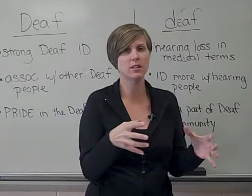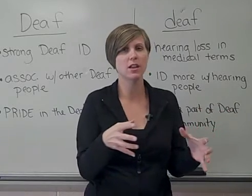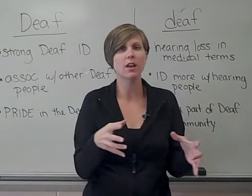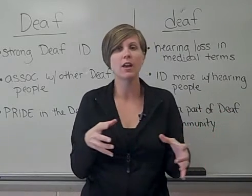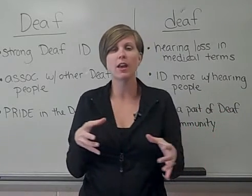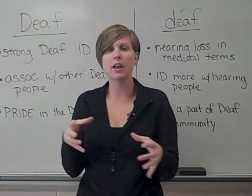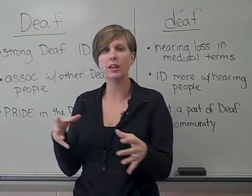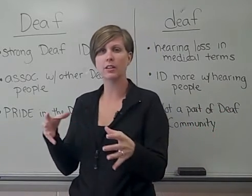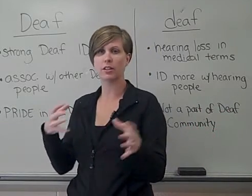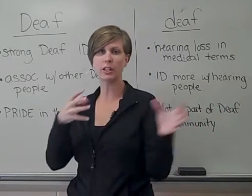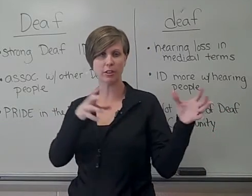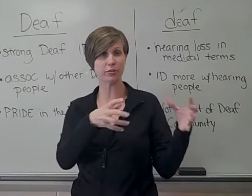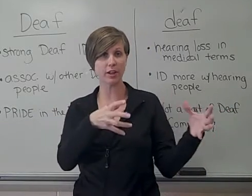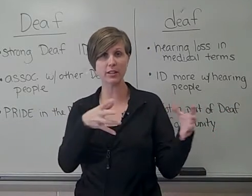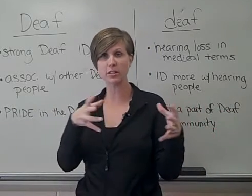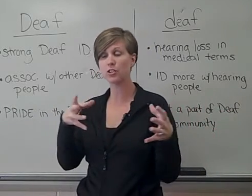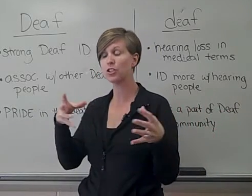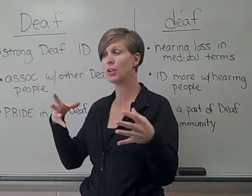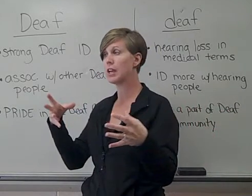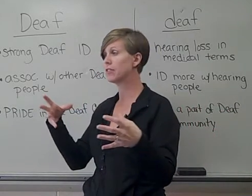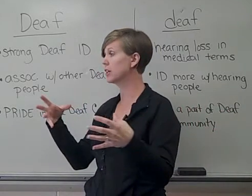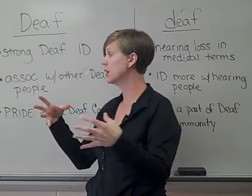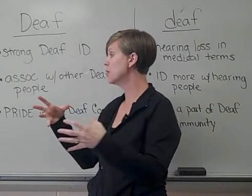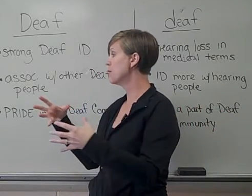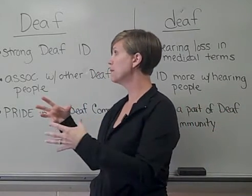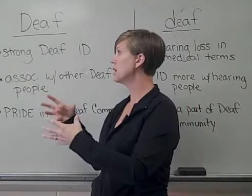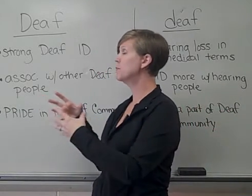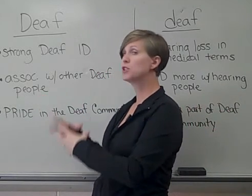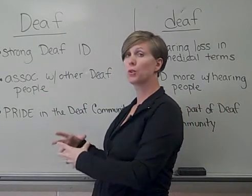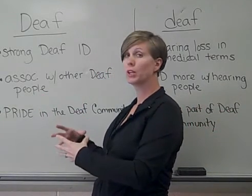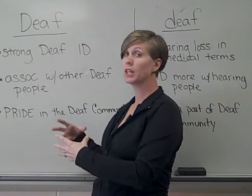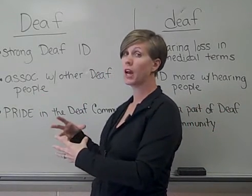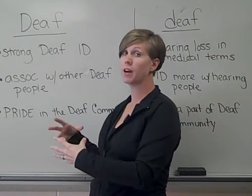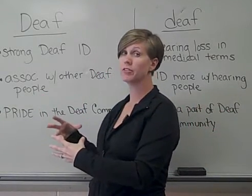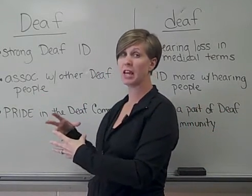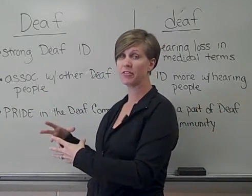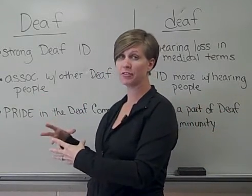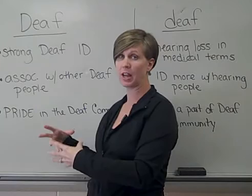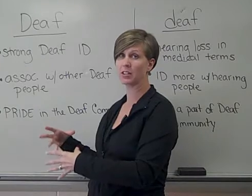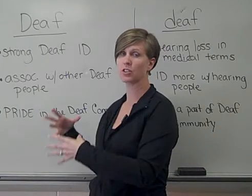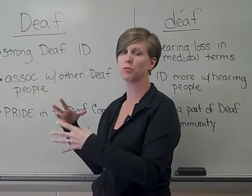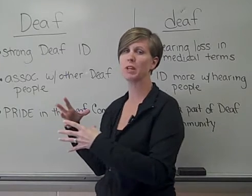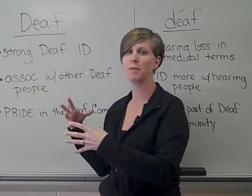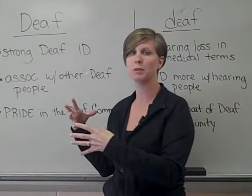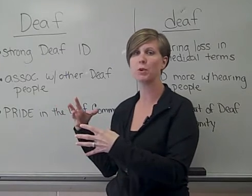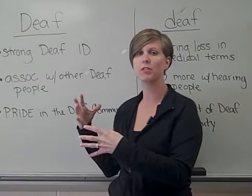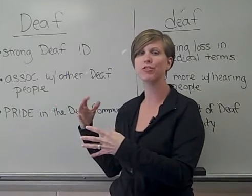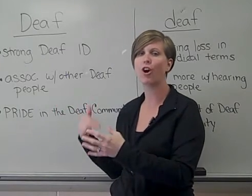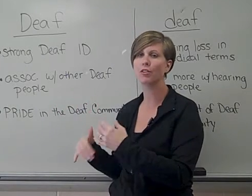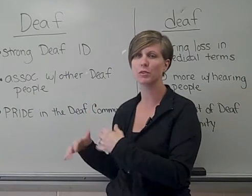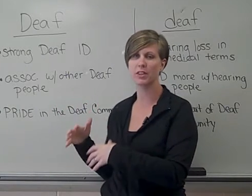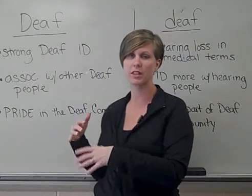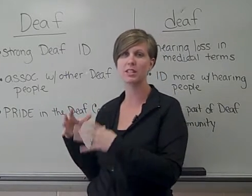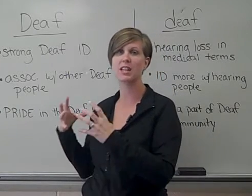kids or hearing friends to having maybe a majority of deaf friends, or becoming more involved within the